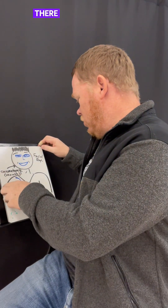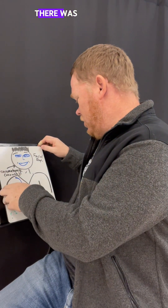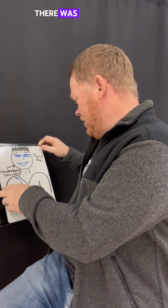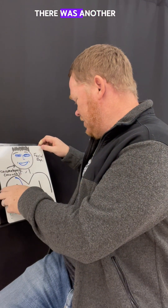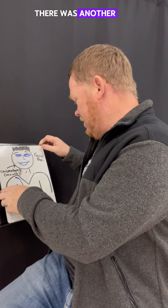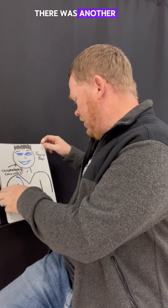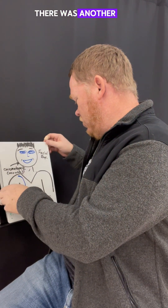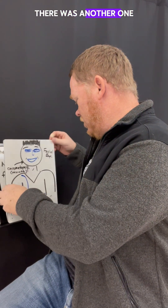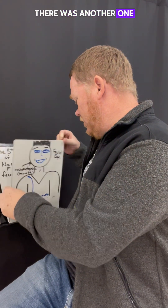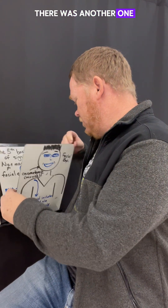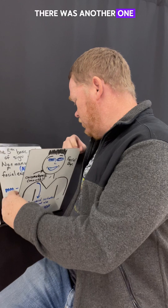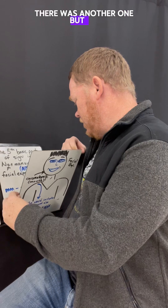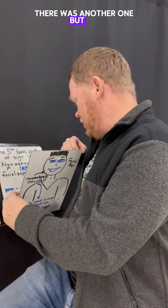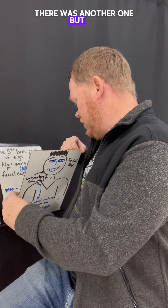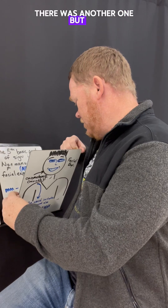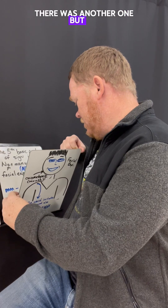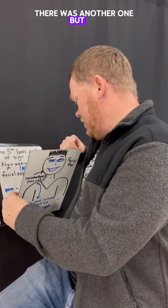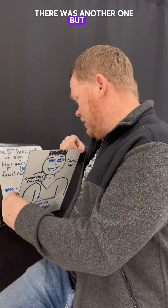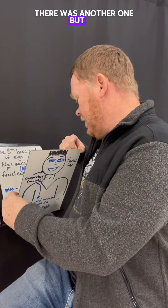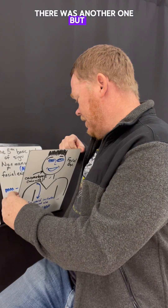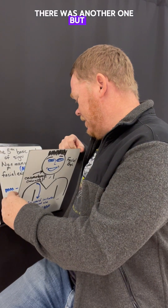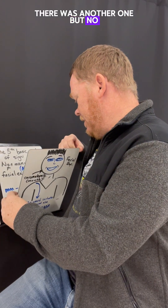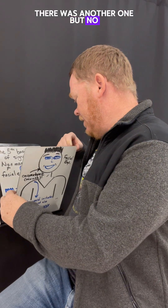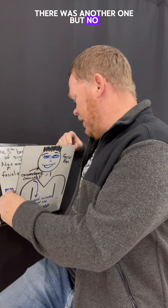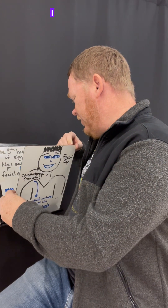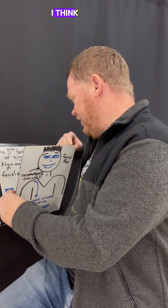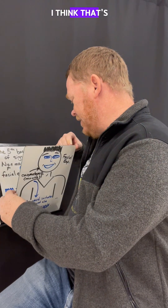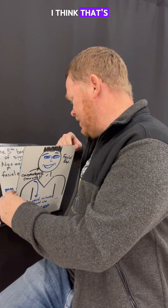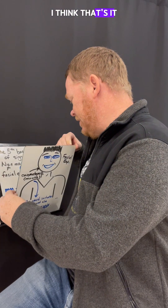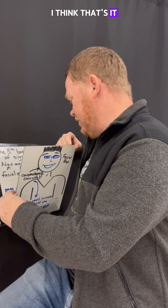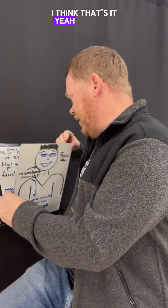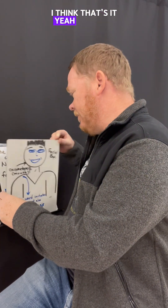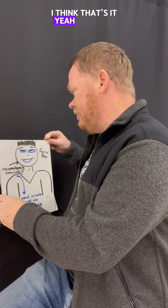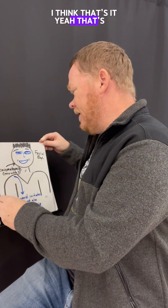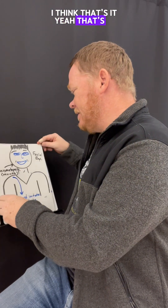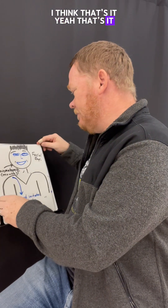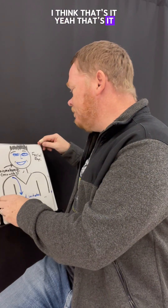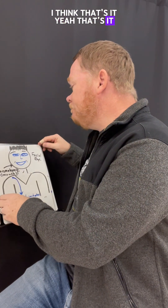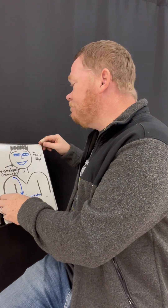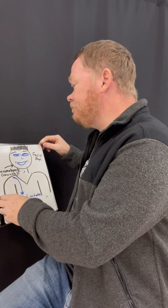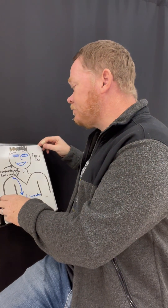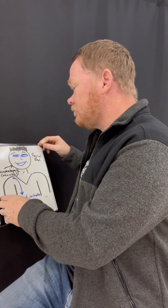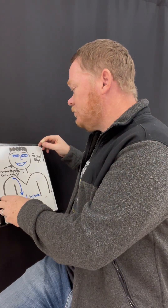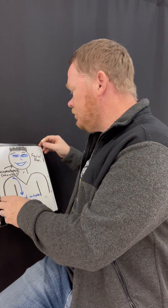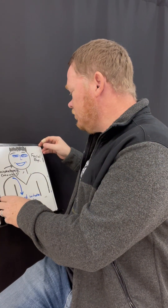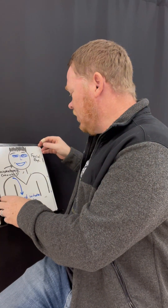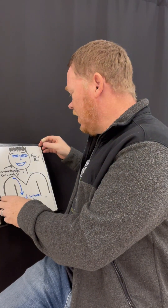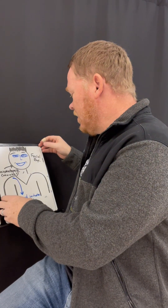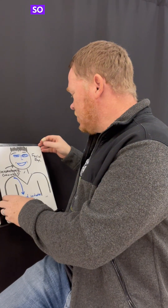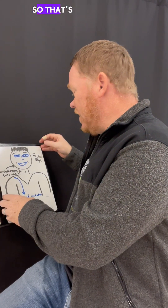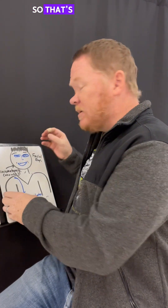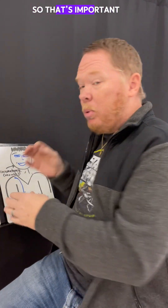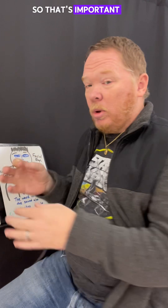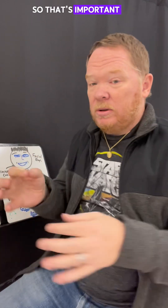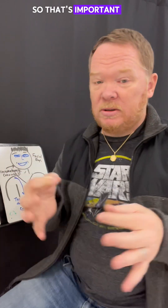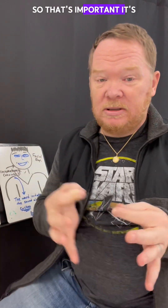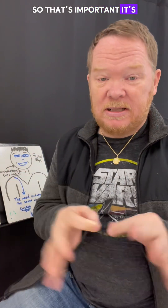was another one, but no, I think that's it. Yeah, that's it. So that's important. It's